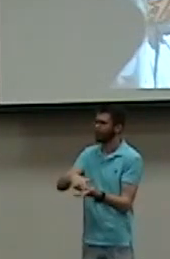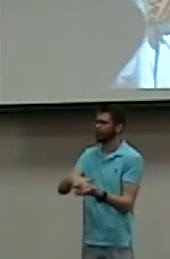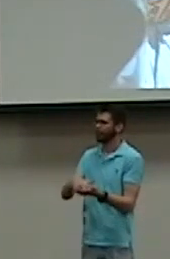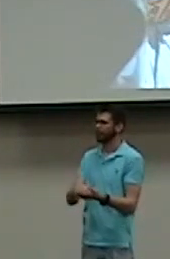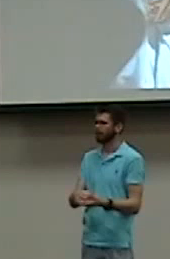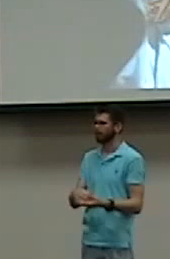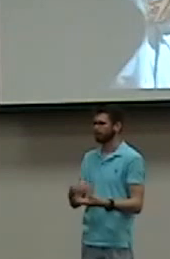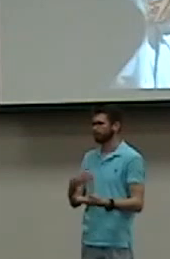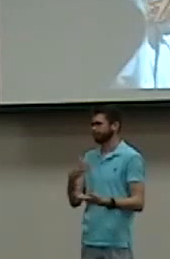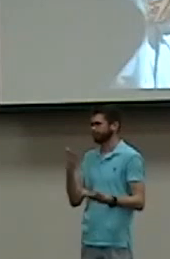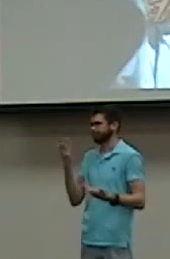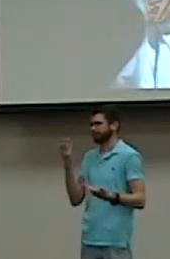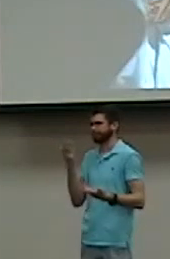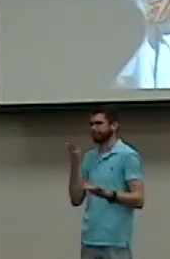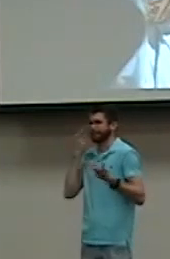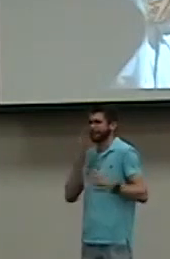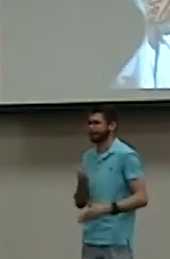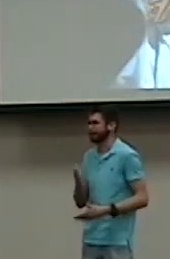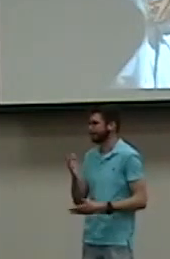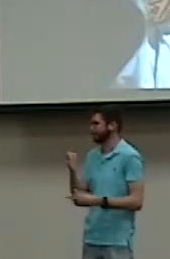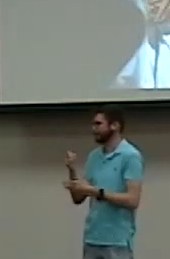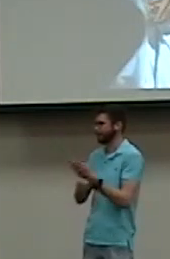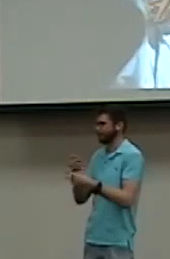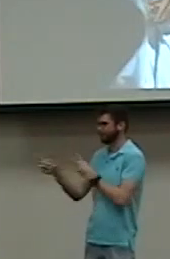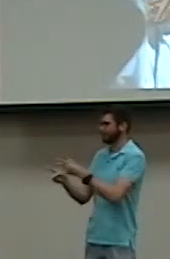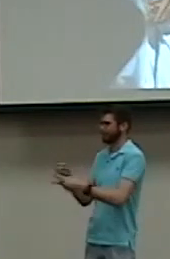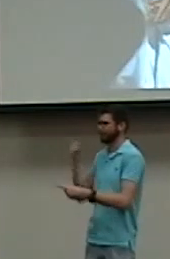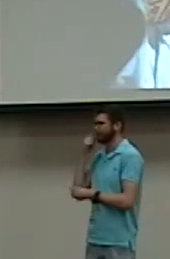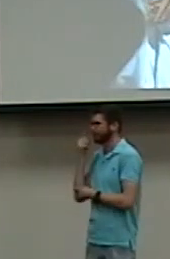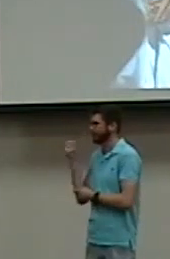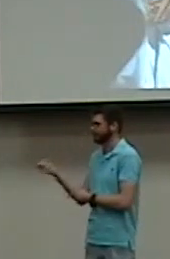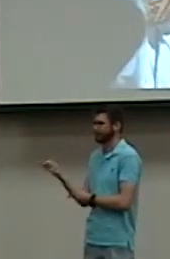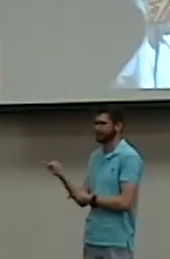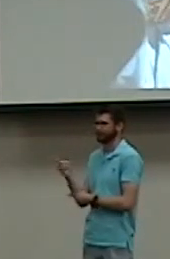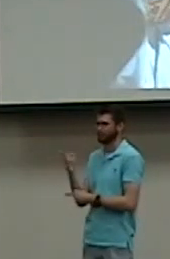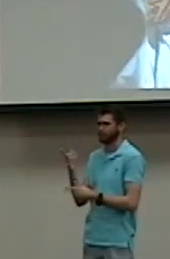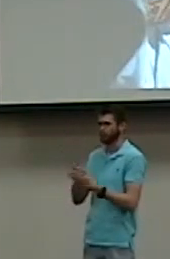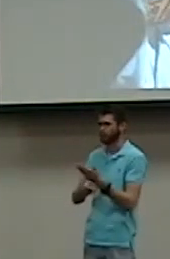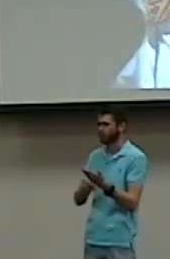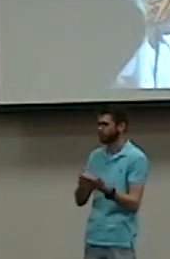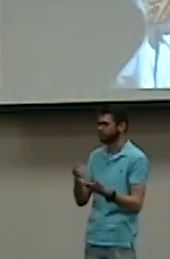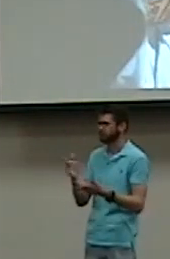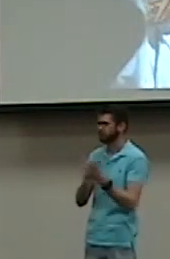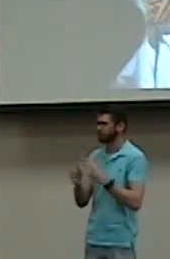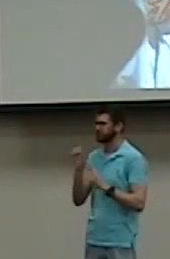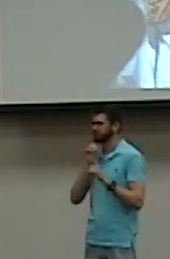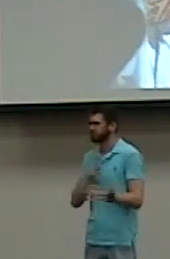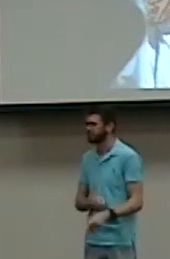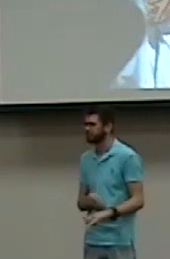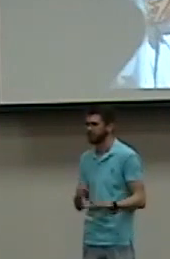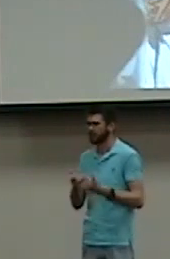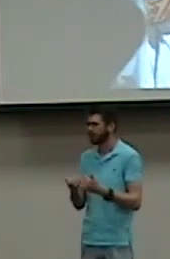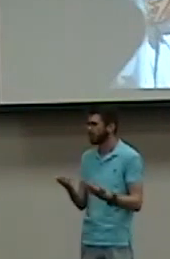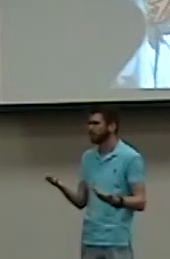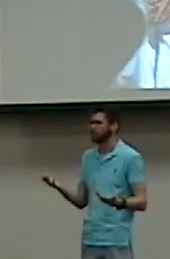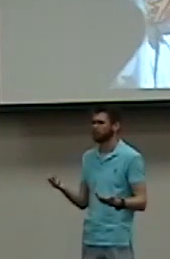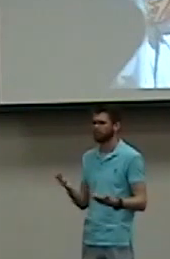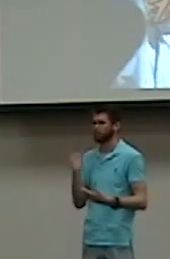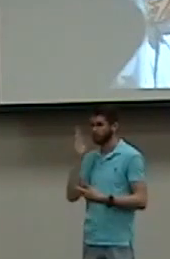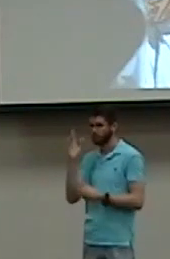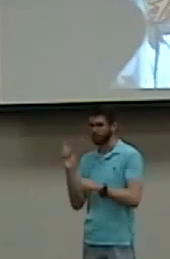knowing what the crowd thinks, not knowing what his response will be. Will he get mad? Will he condemn her for